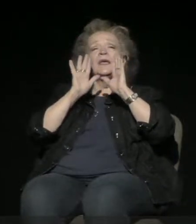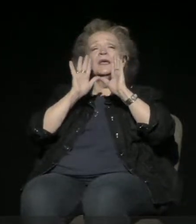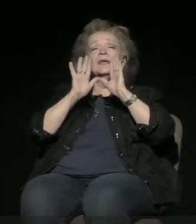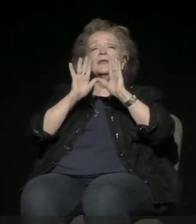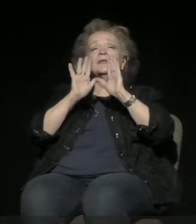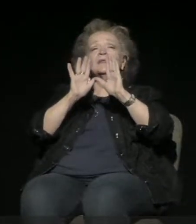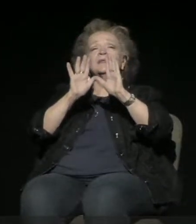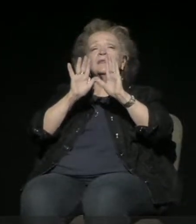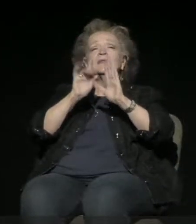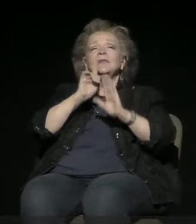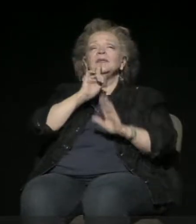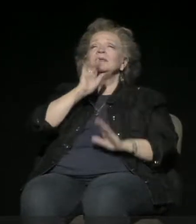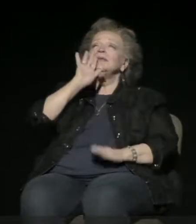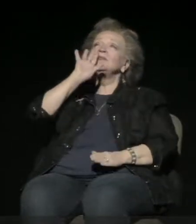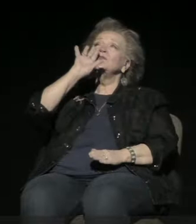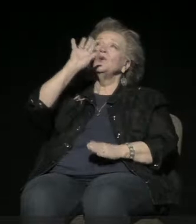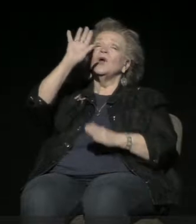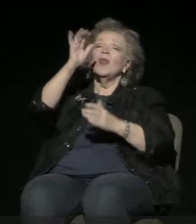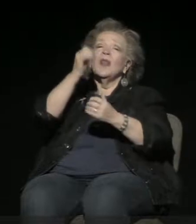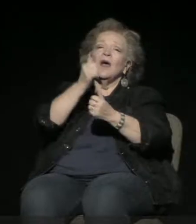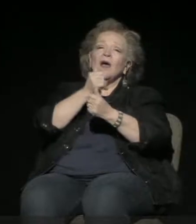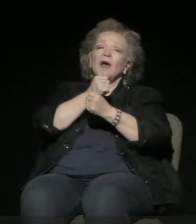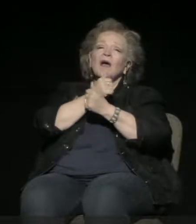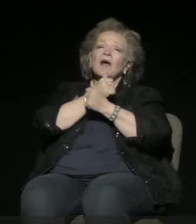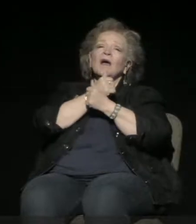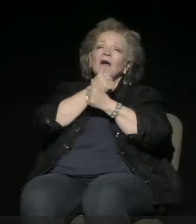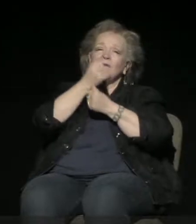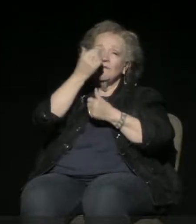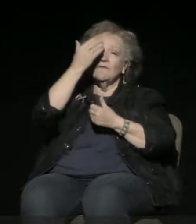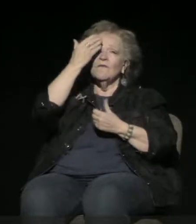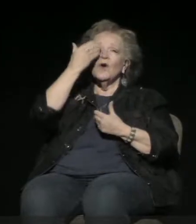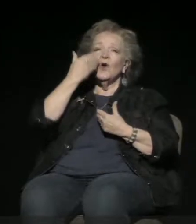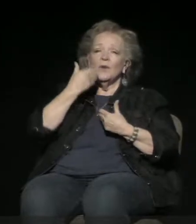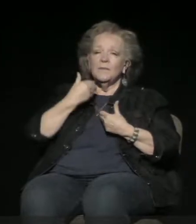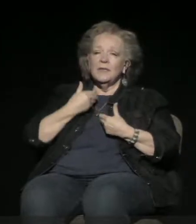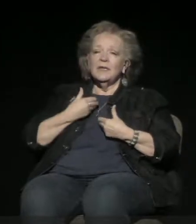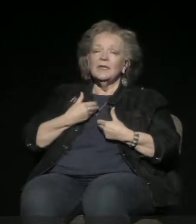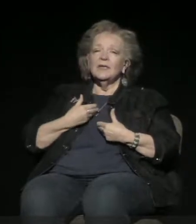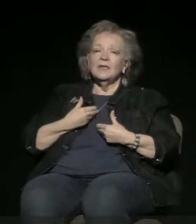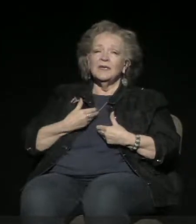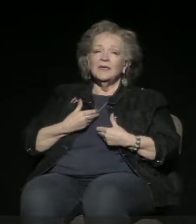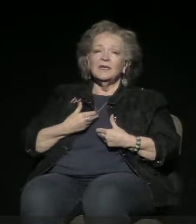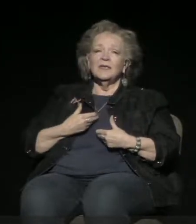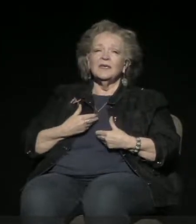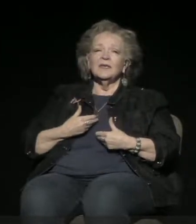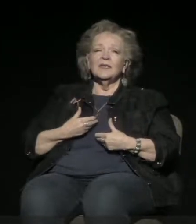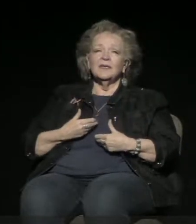Is your love Is for me